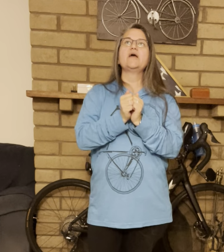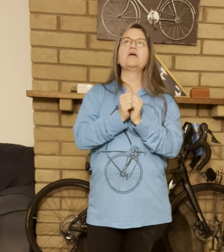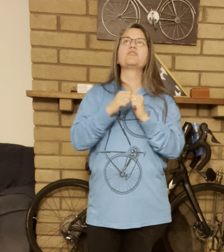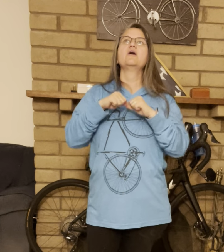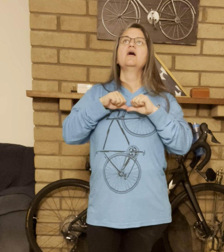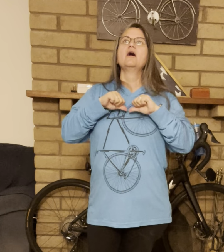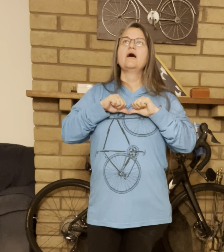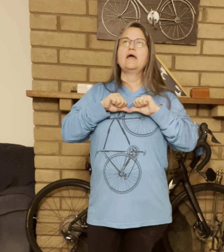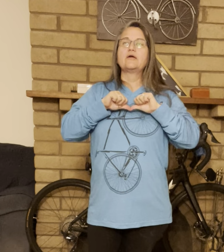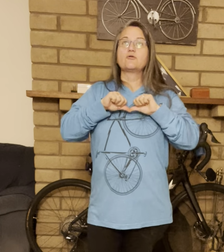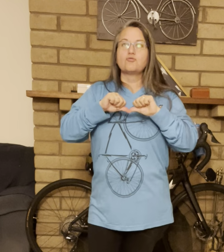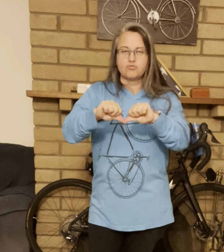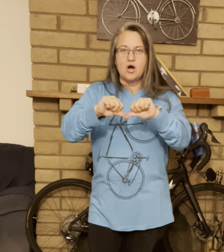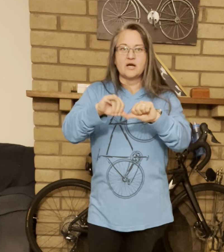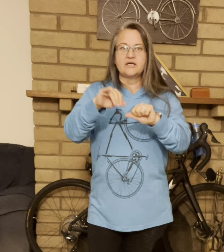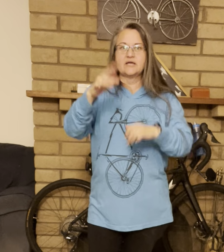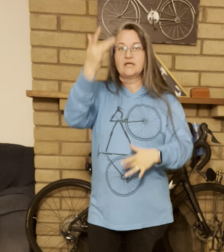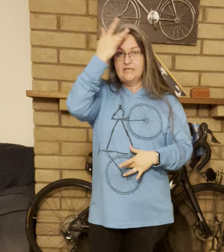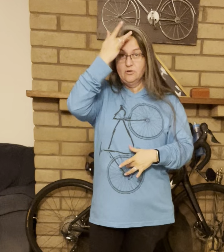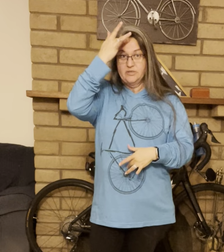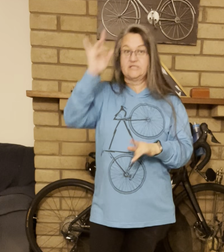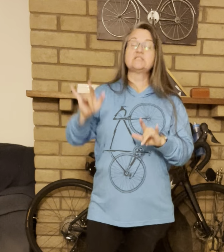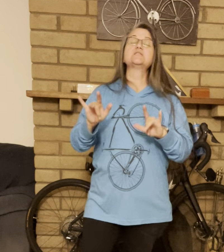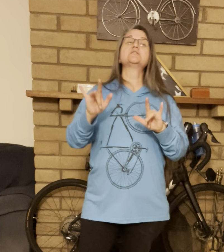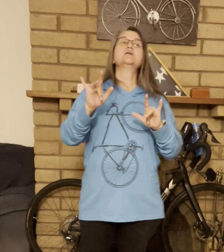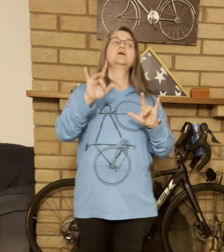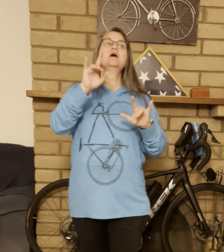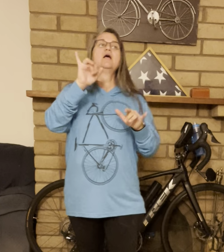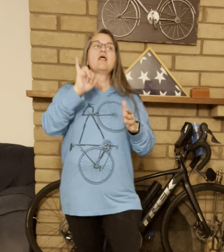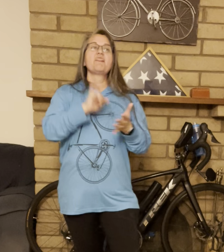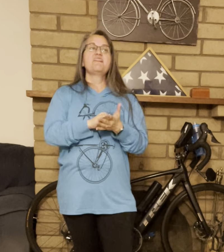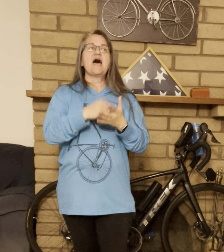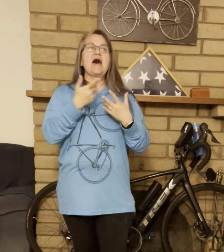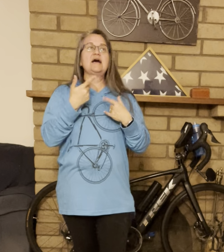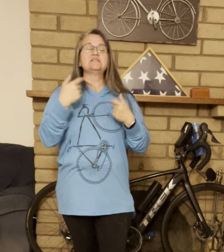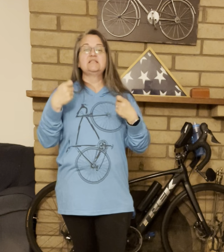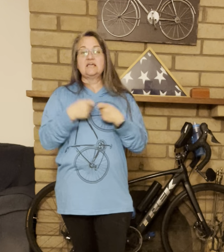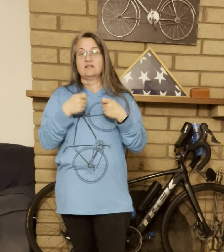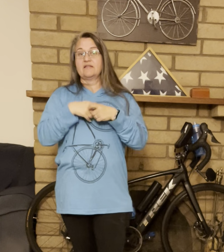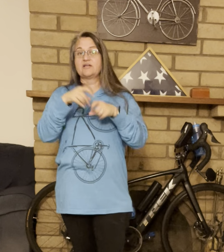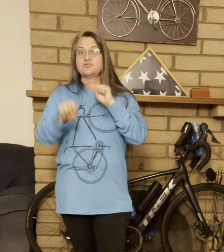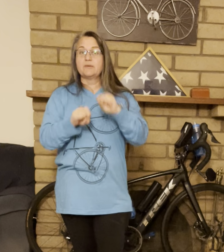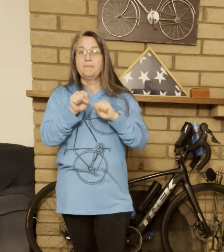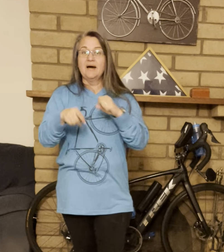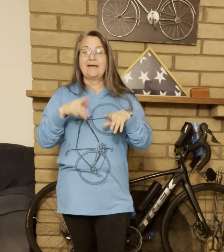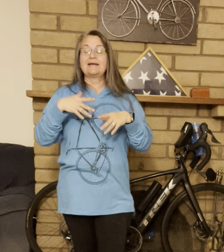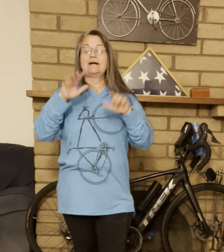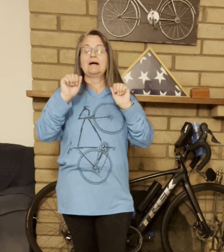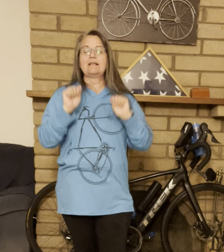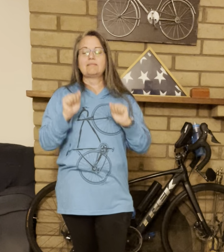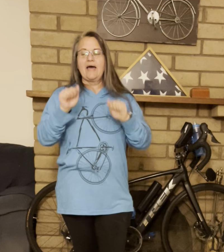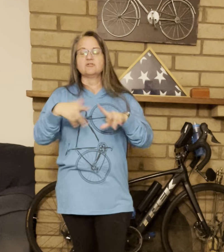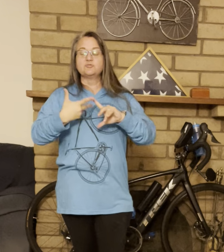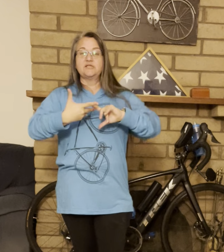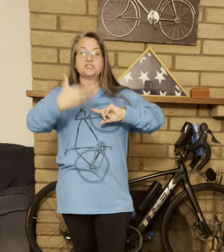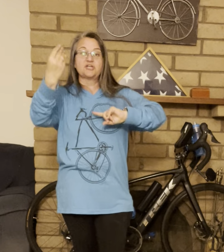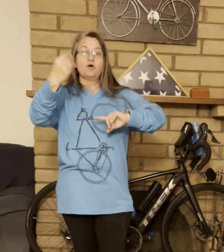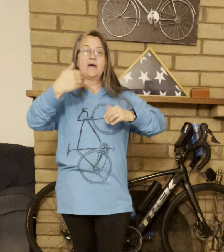with a chronic illness, that the electric bike allows me to go